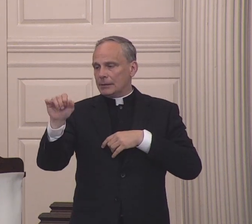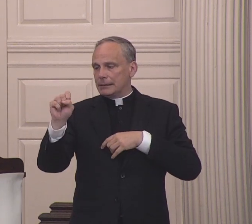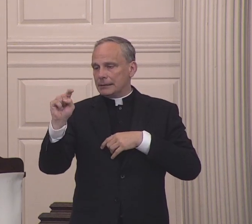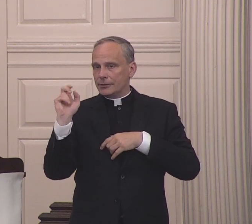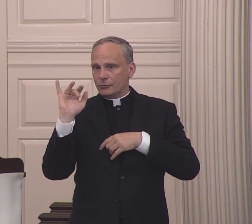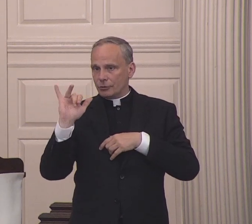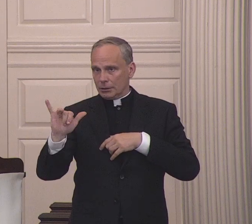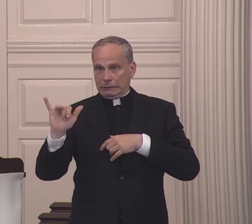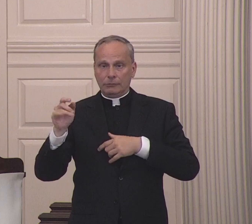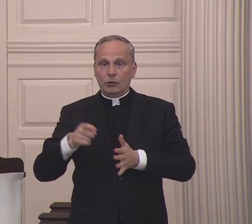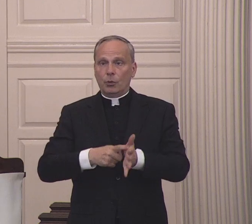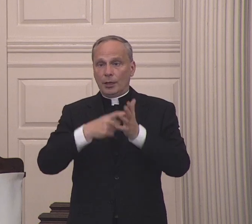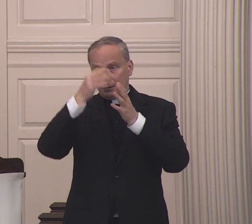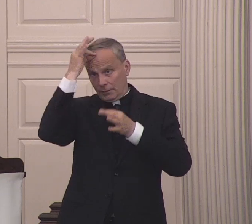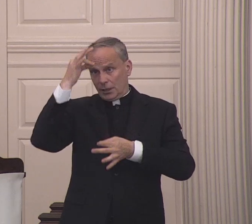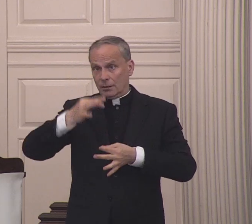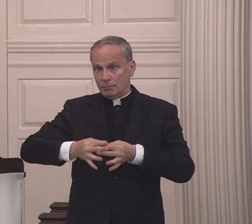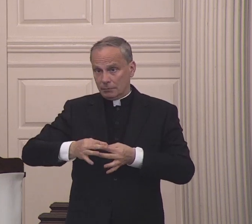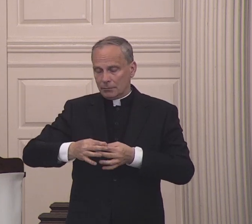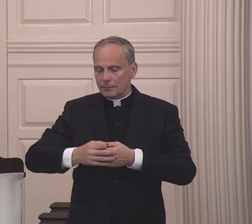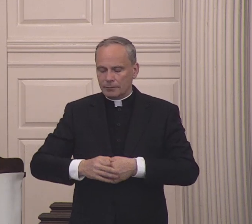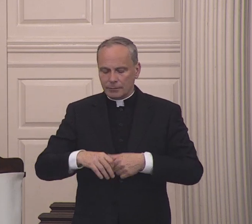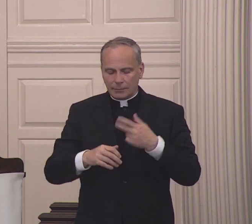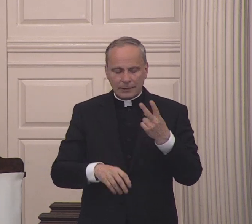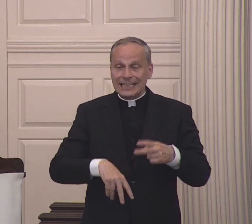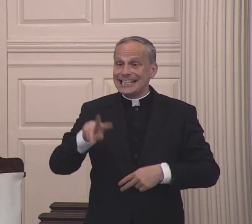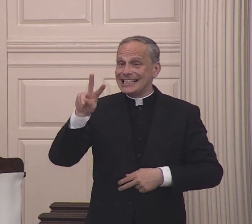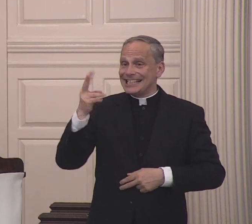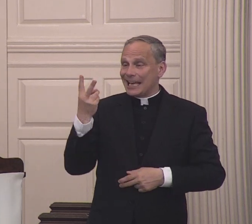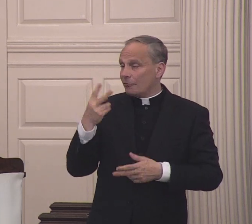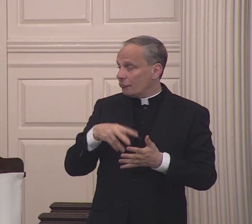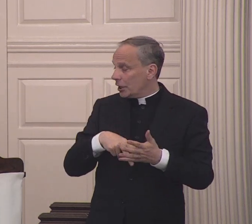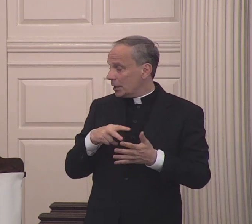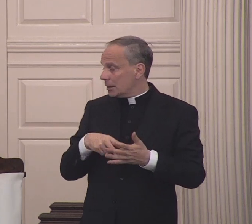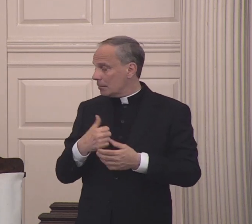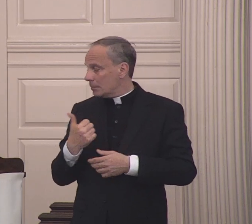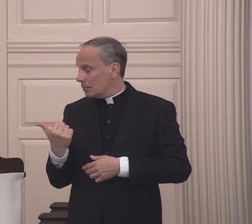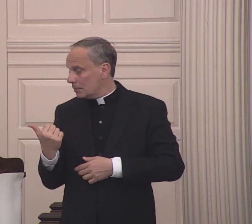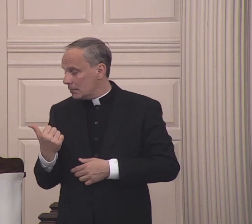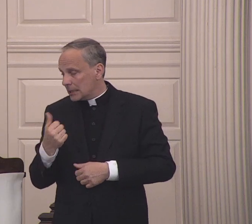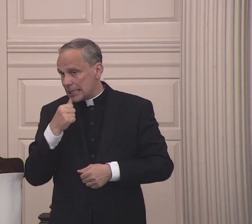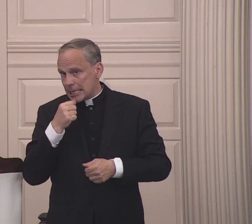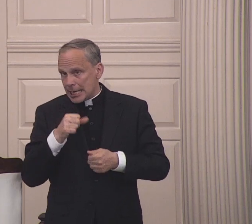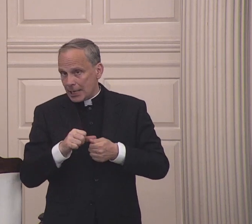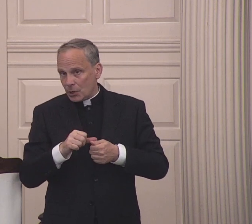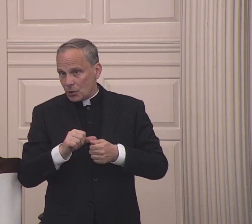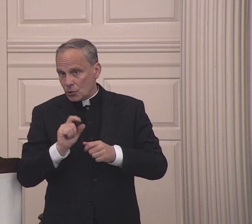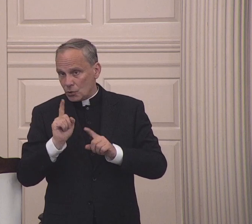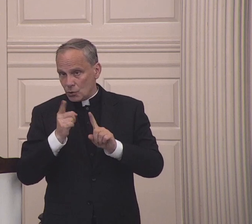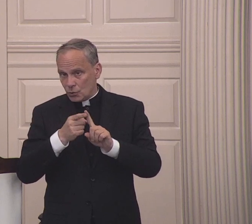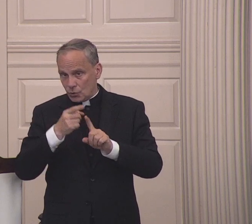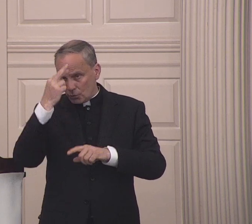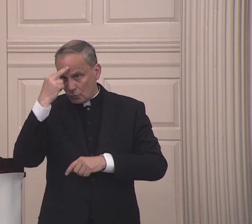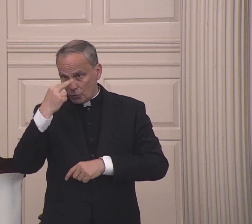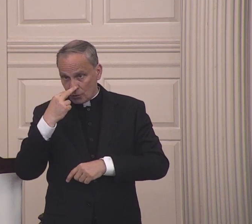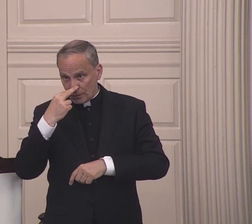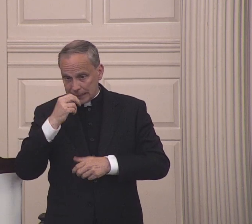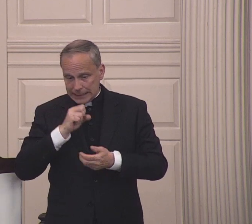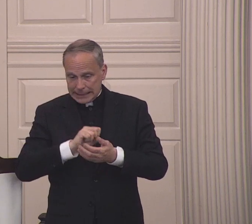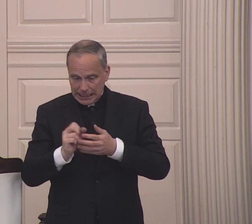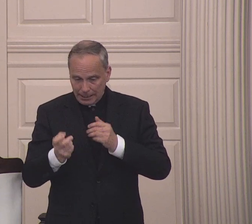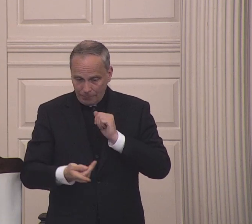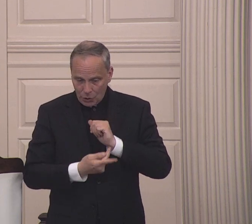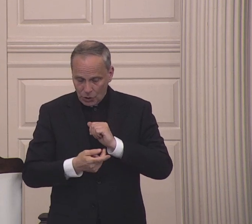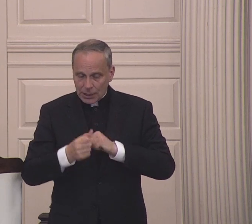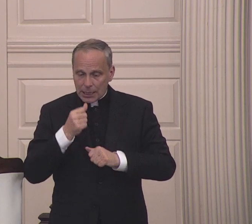our faith. The second reading, the letter to the Romans, the letter of St. Paul to the Romans,